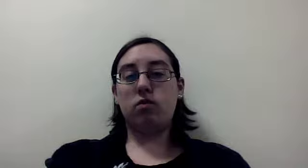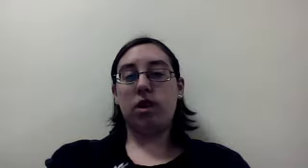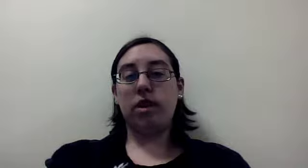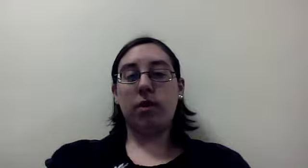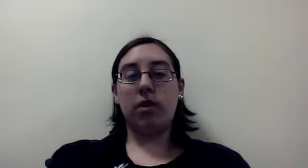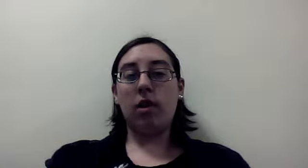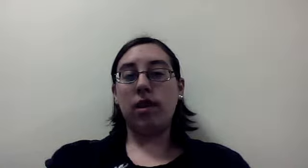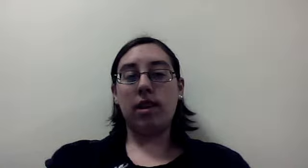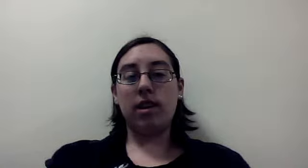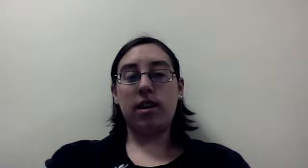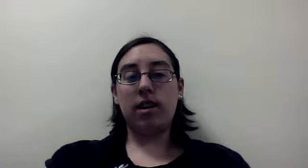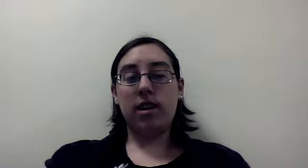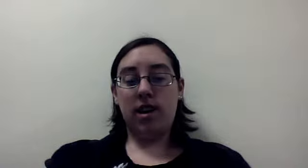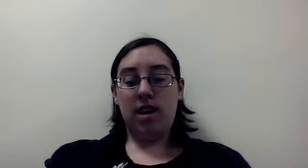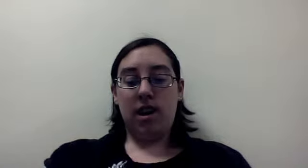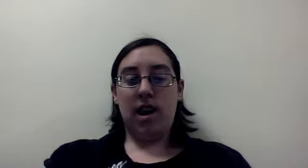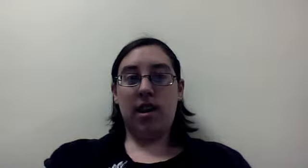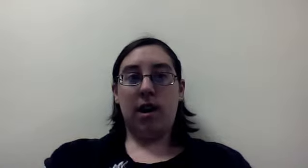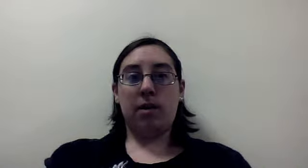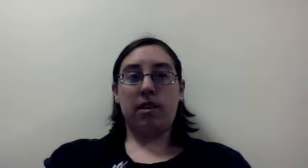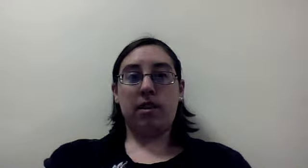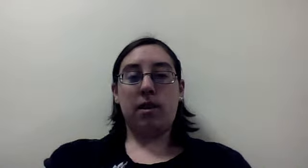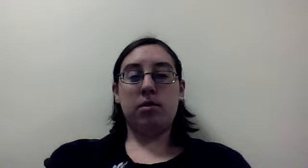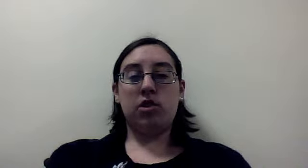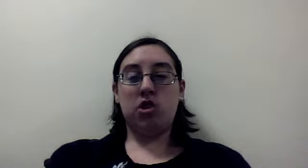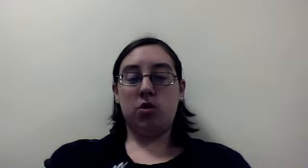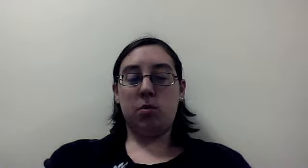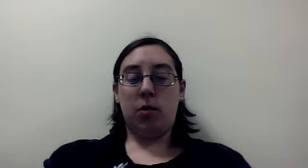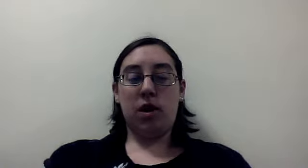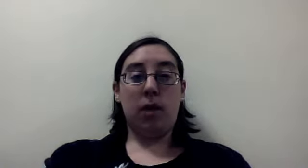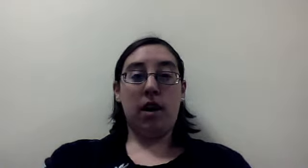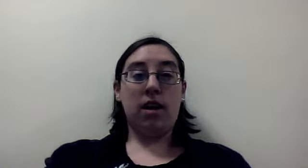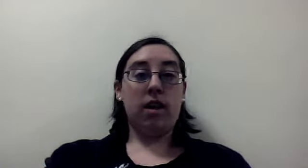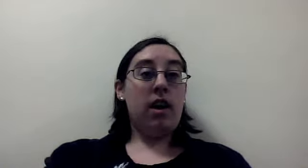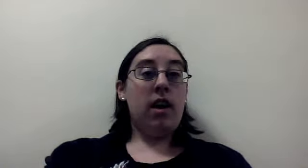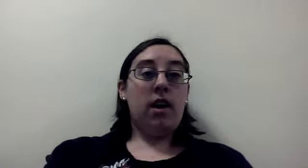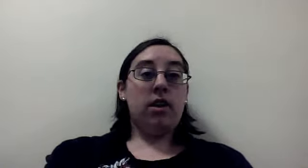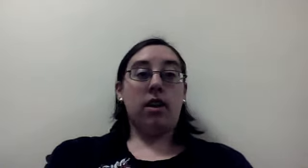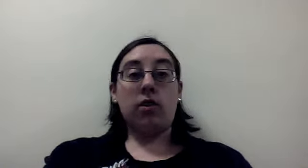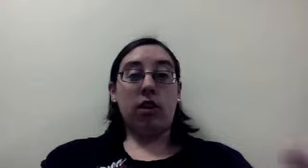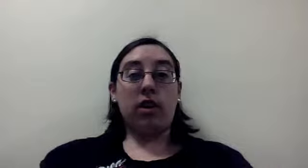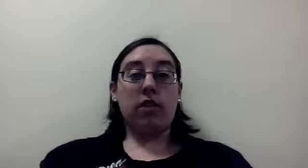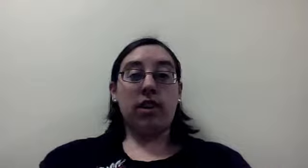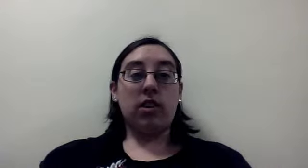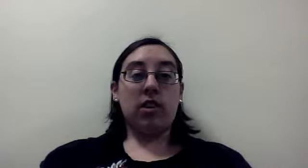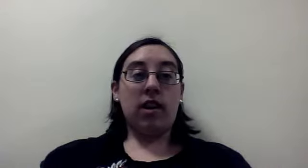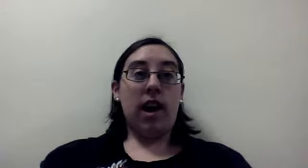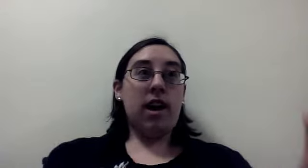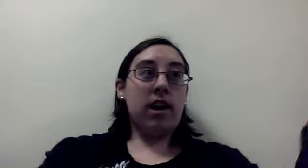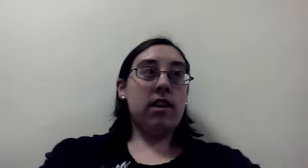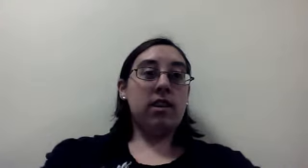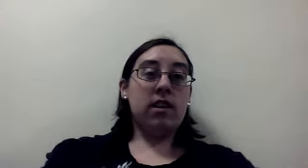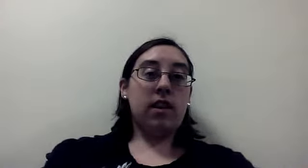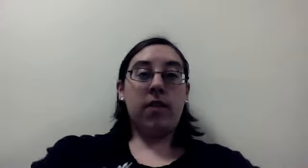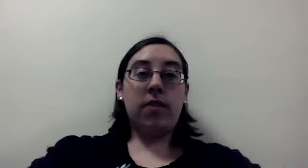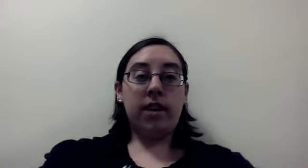really resolve anything. And now it's come to the point where they're slaughtering each other and